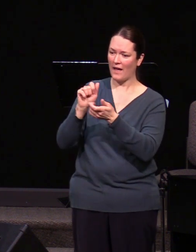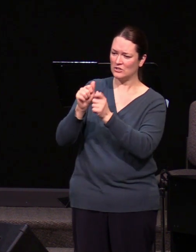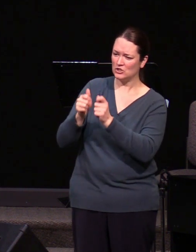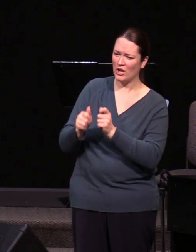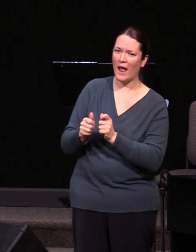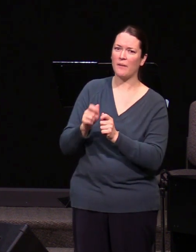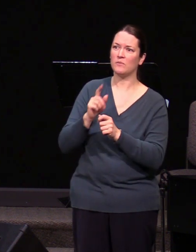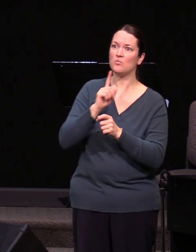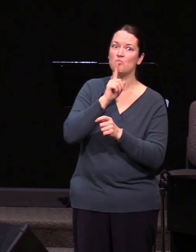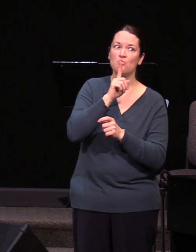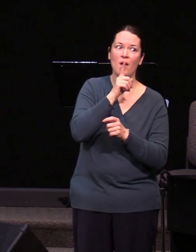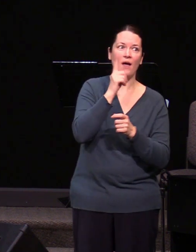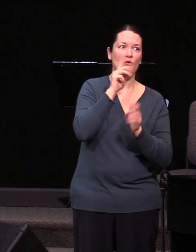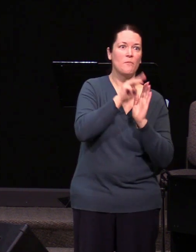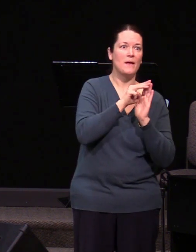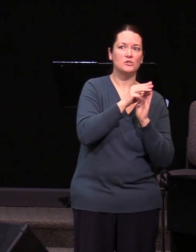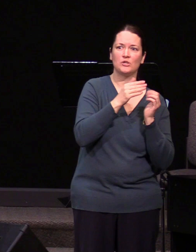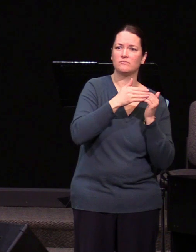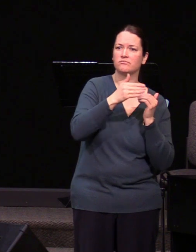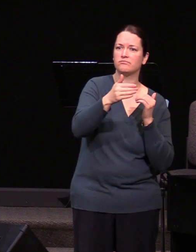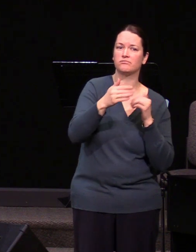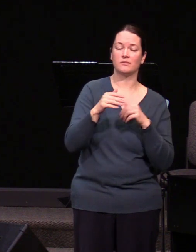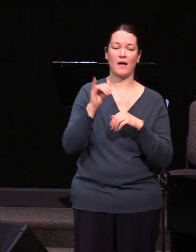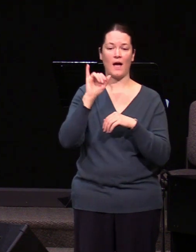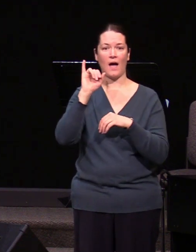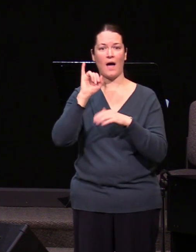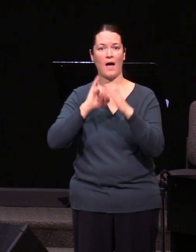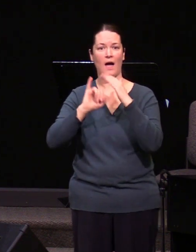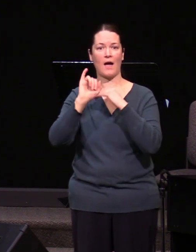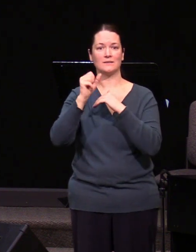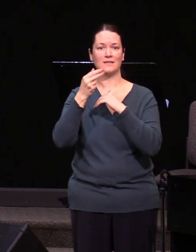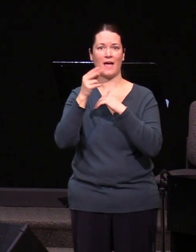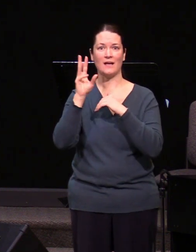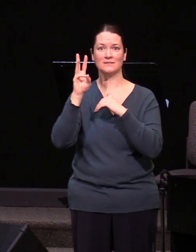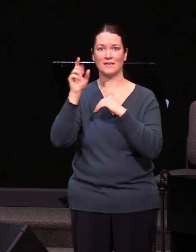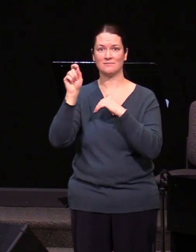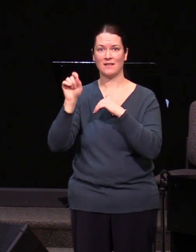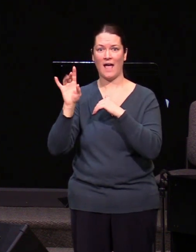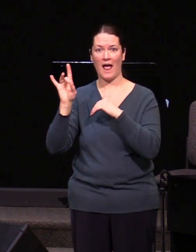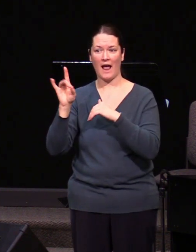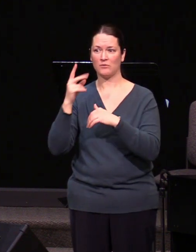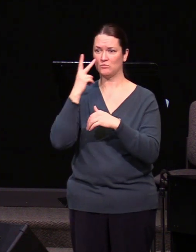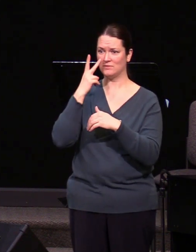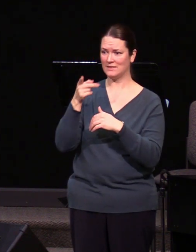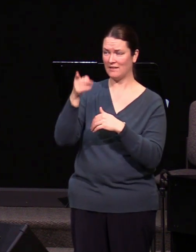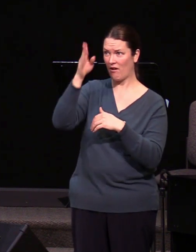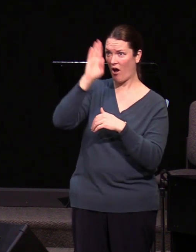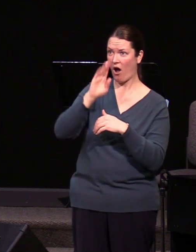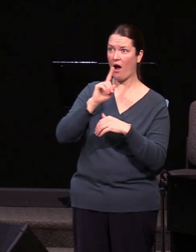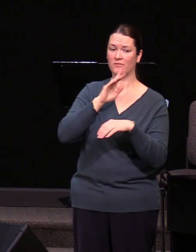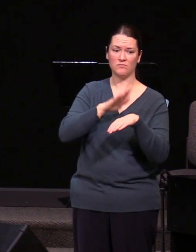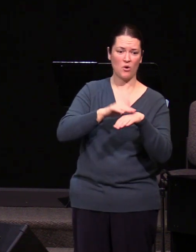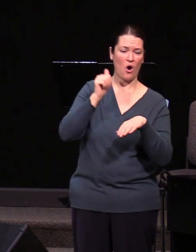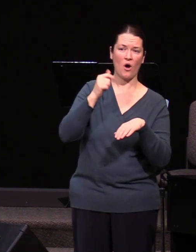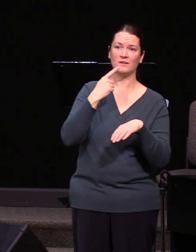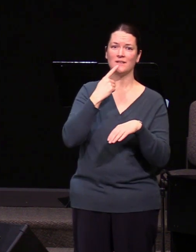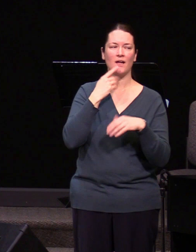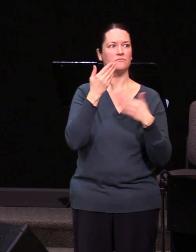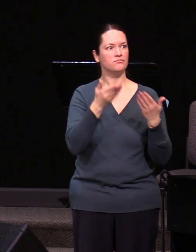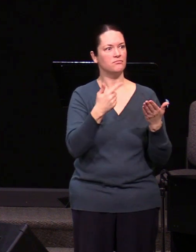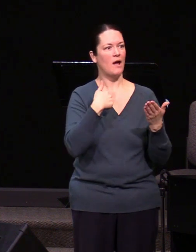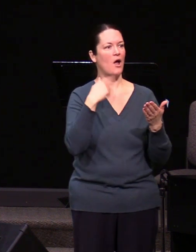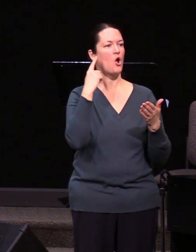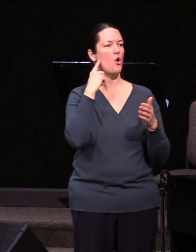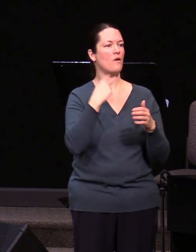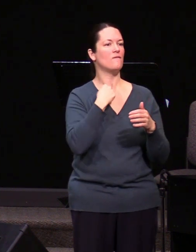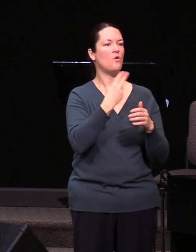since. In Isaiah 6:8, we see this exchange where God is calling out, and he says, "Therefore I heard a voice of the